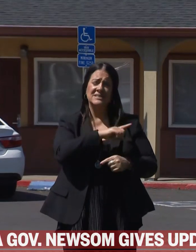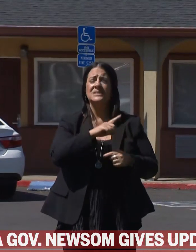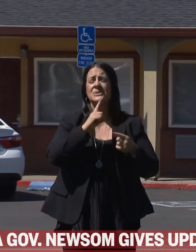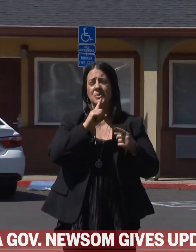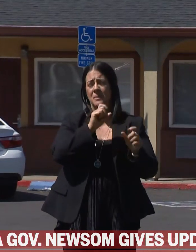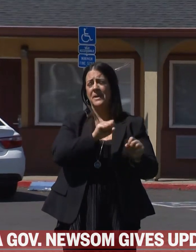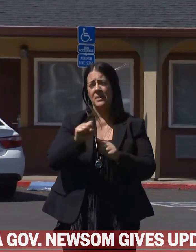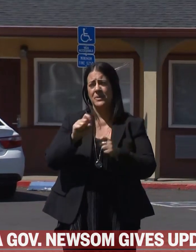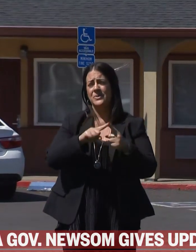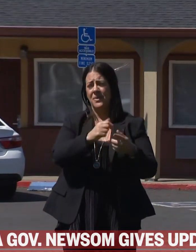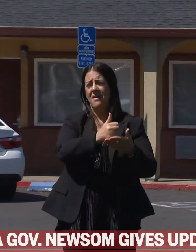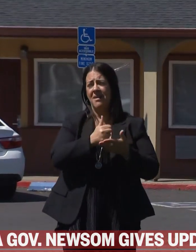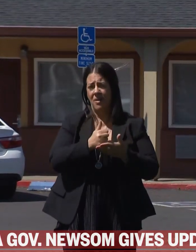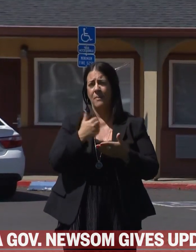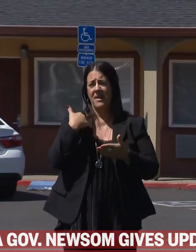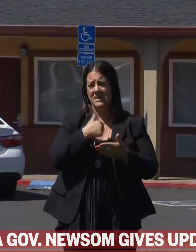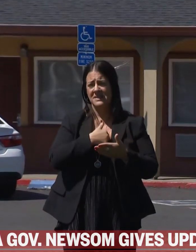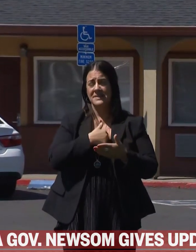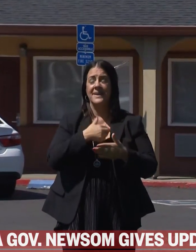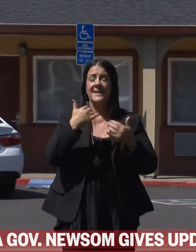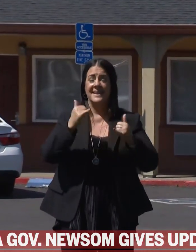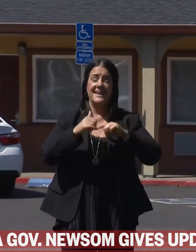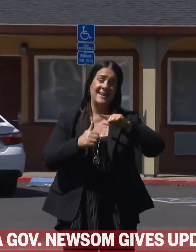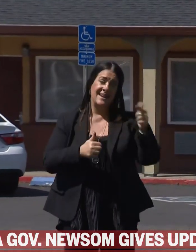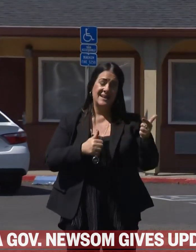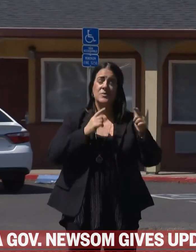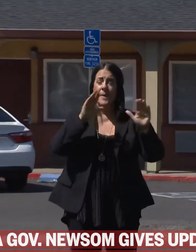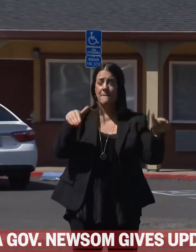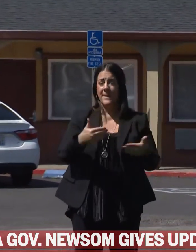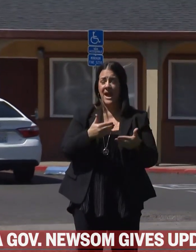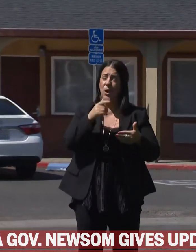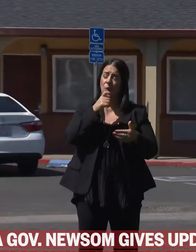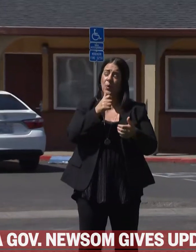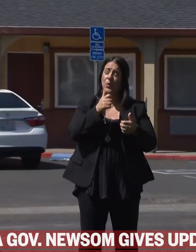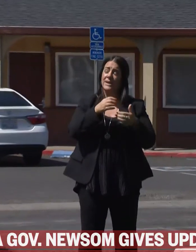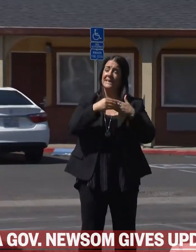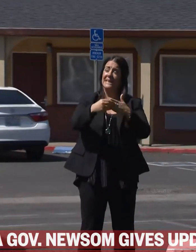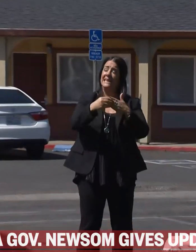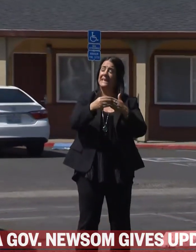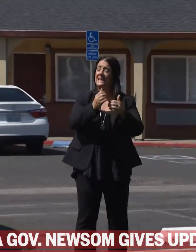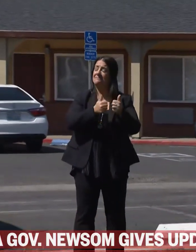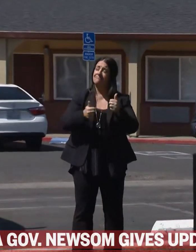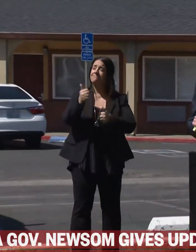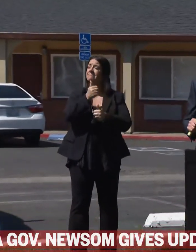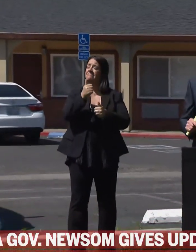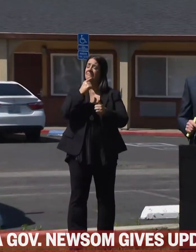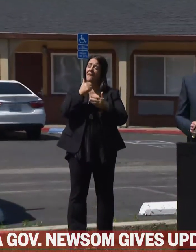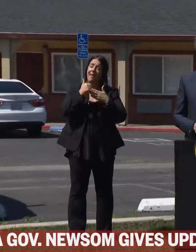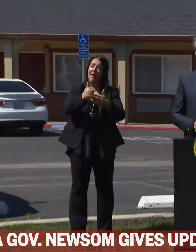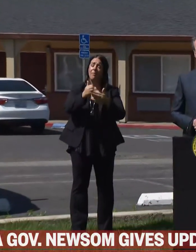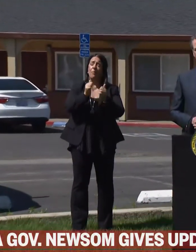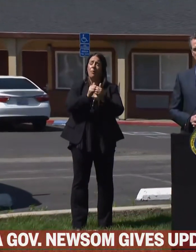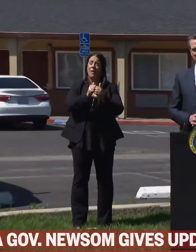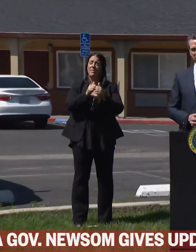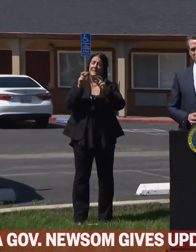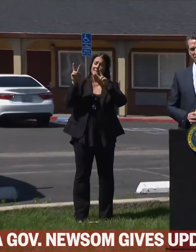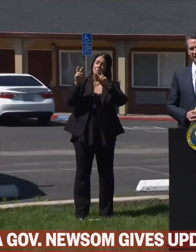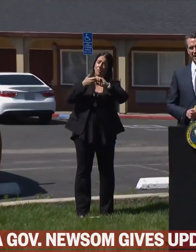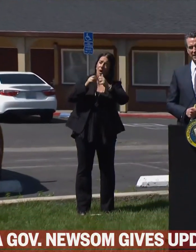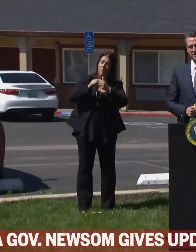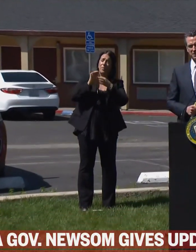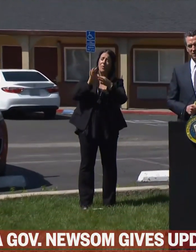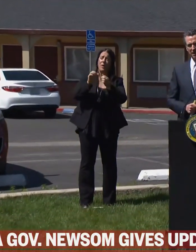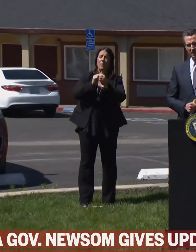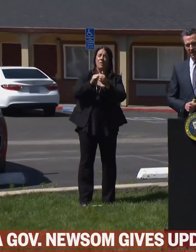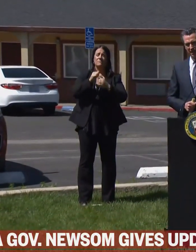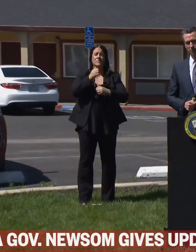of our homeless task force, the mayor of Sacramento, and someone who's been out front on this issue for years